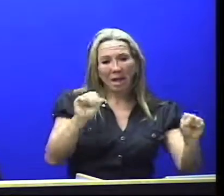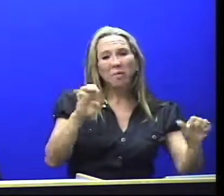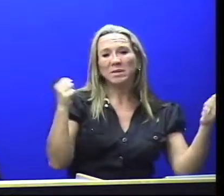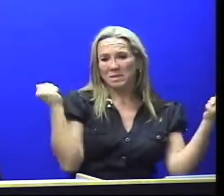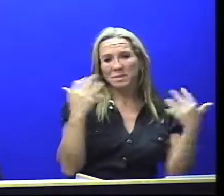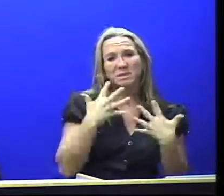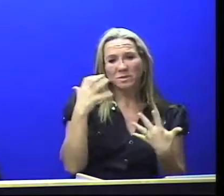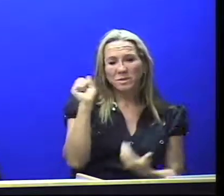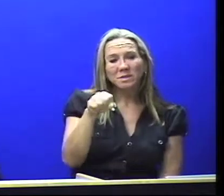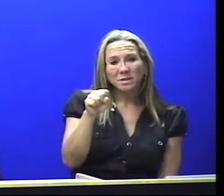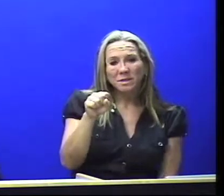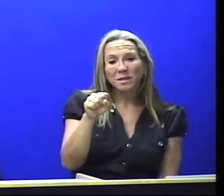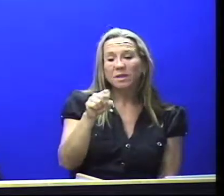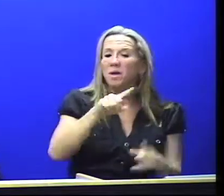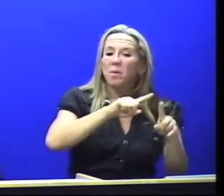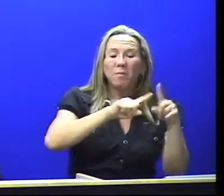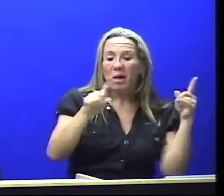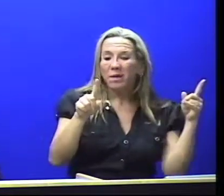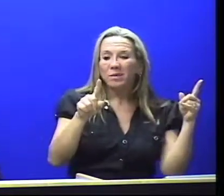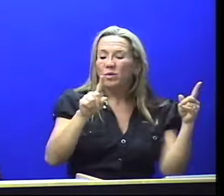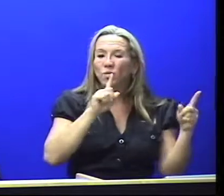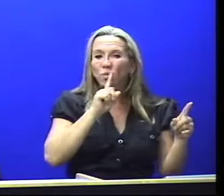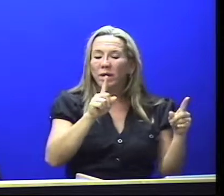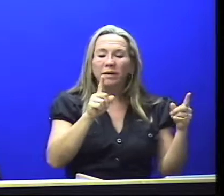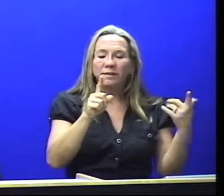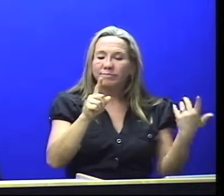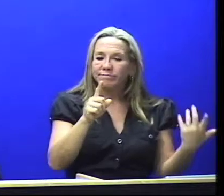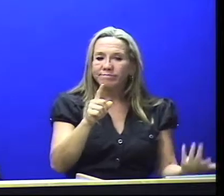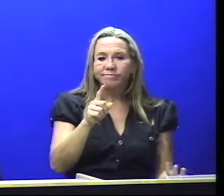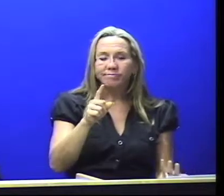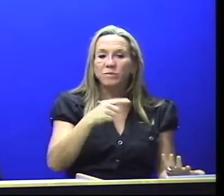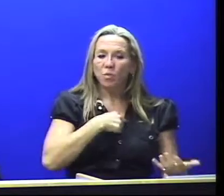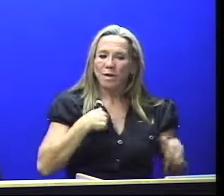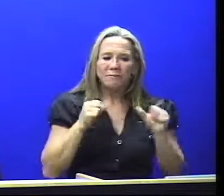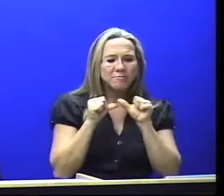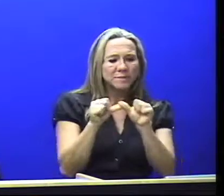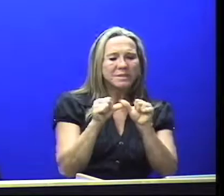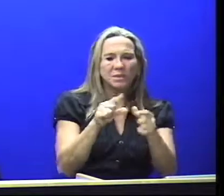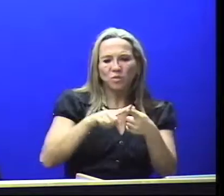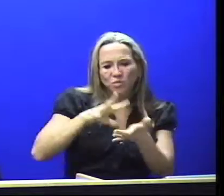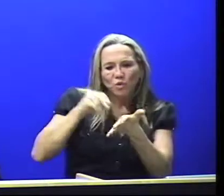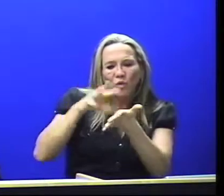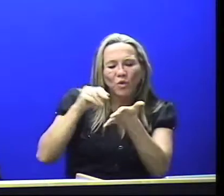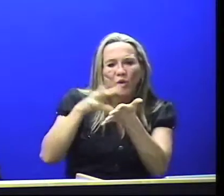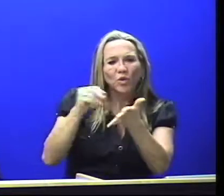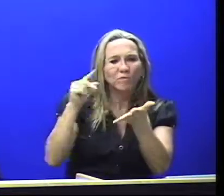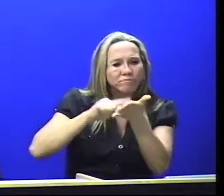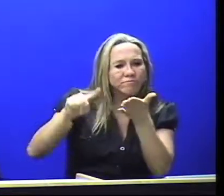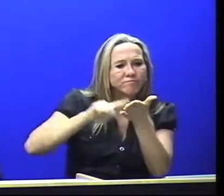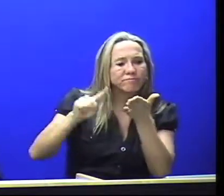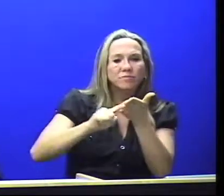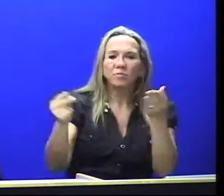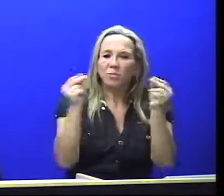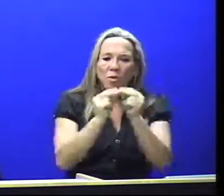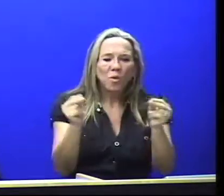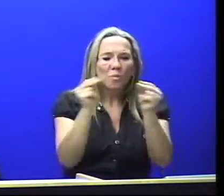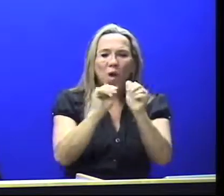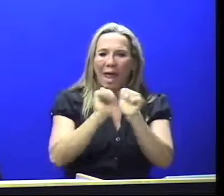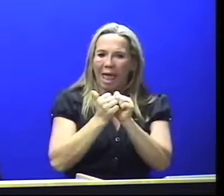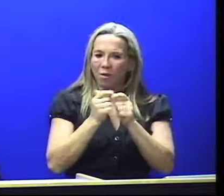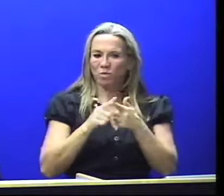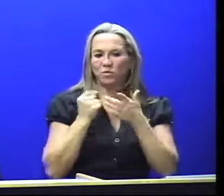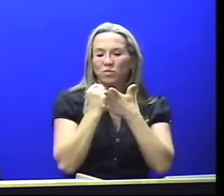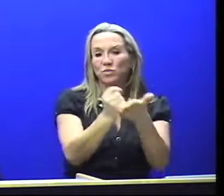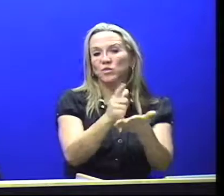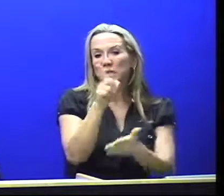and but that we continue to learn more and more about ways to treat